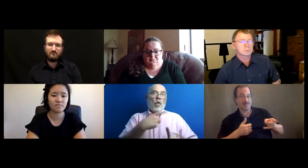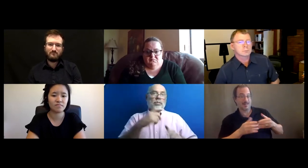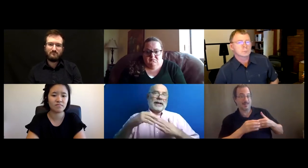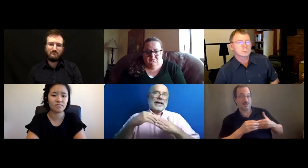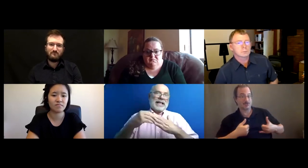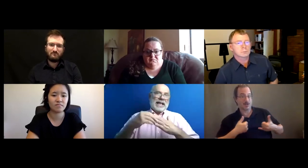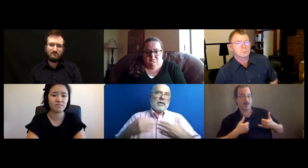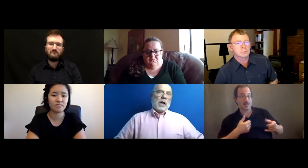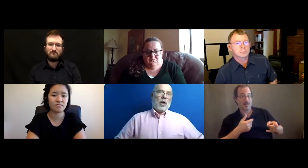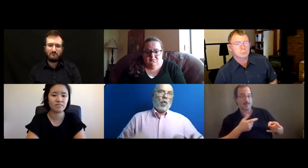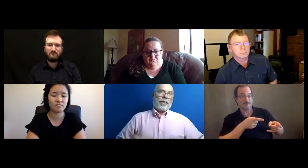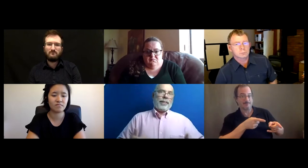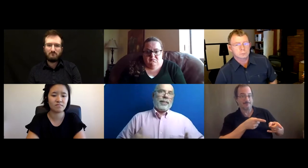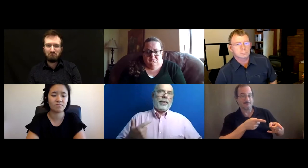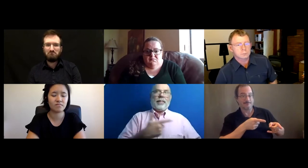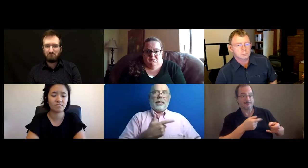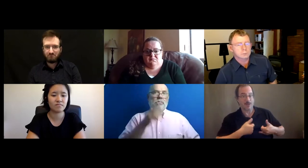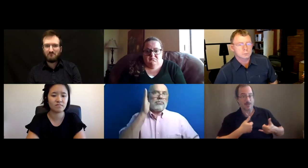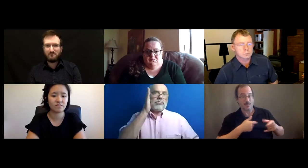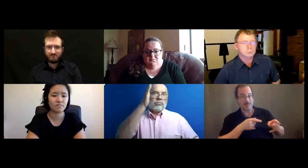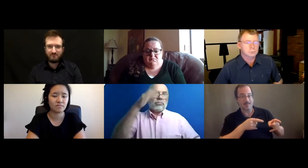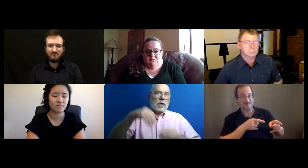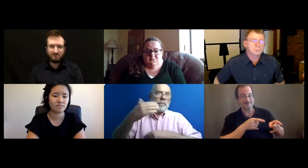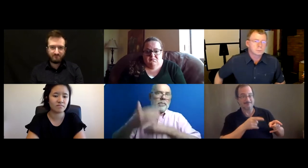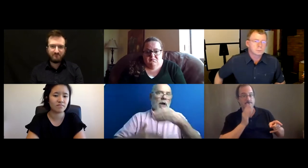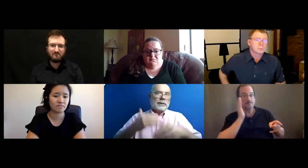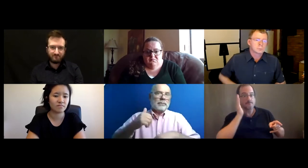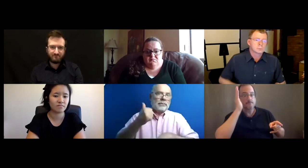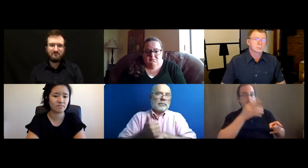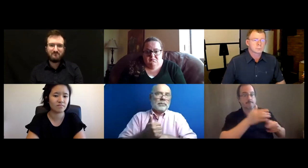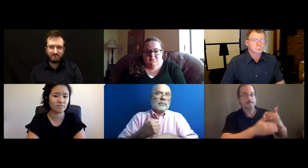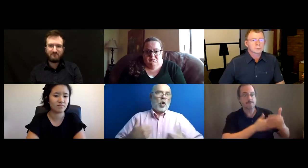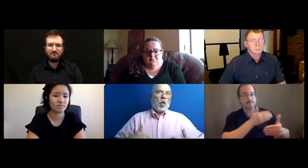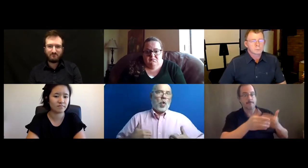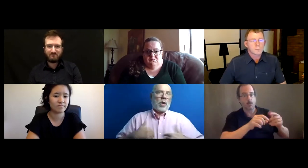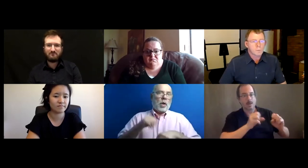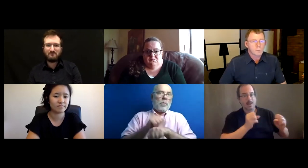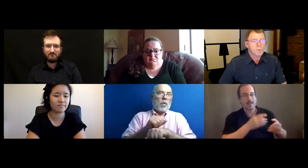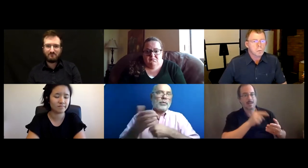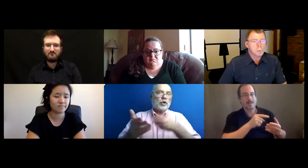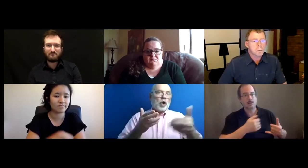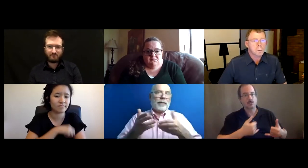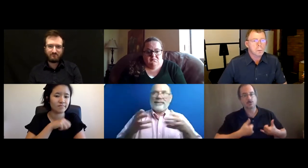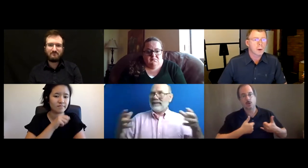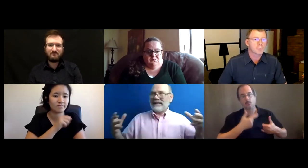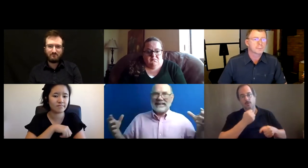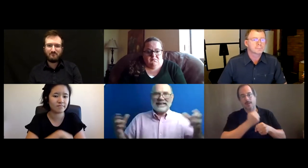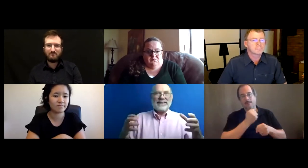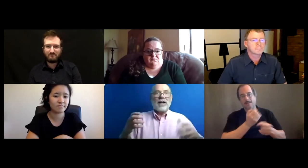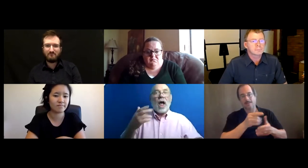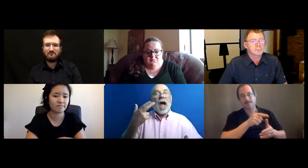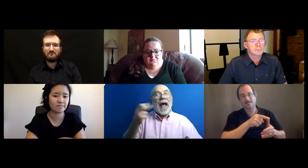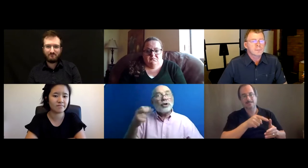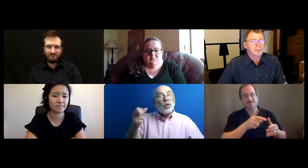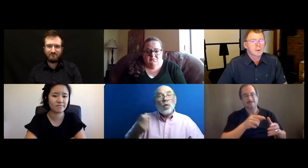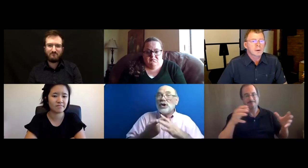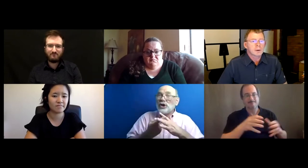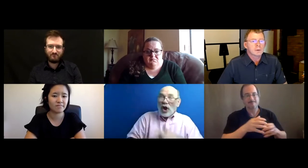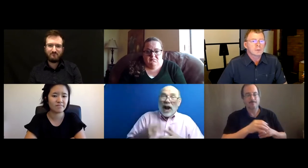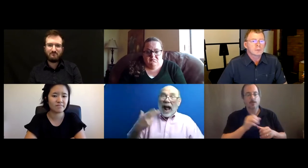leaders, Silent Voice is the leader of our deaf and hard of hearing youth communities.